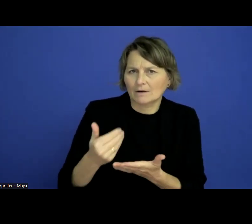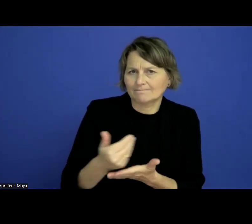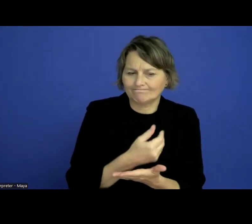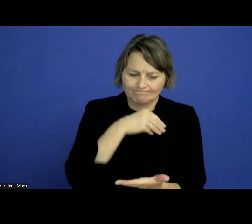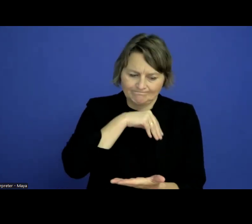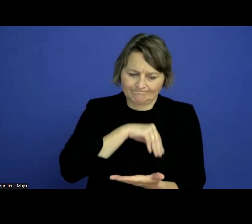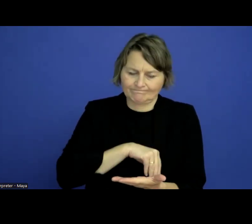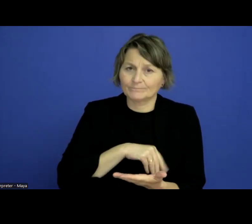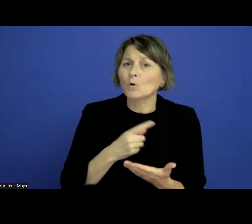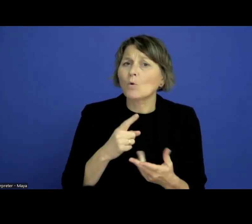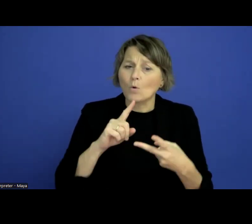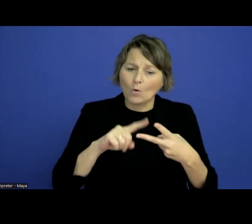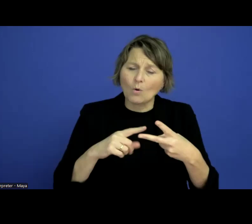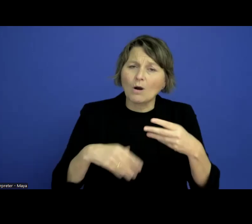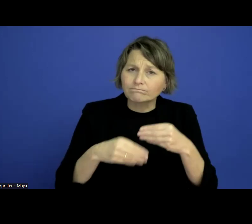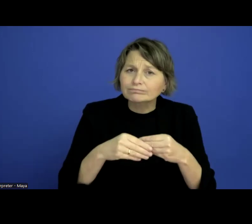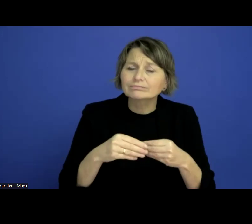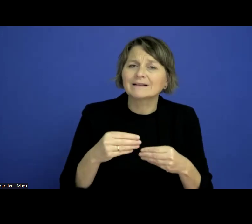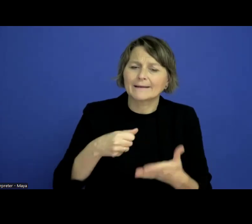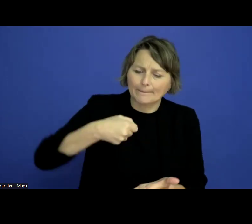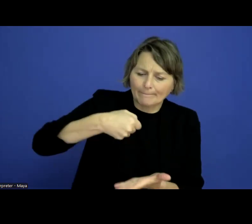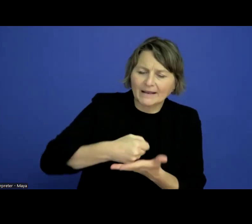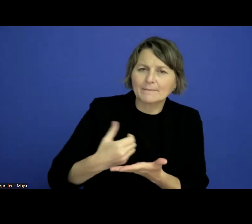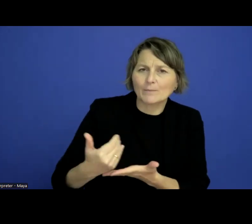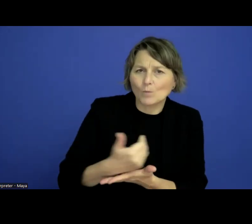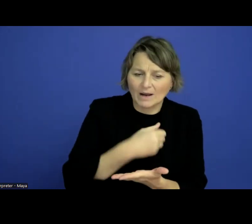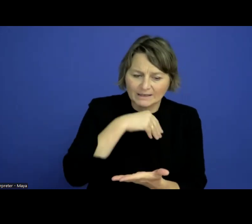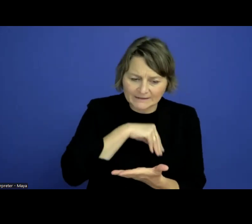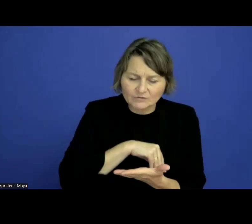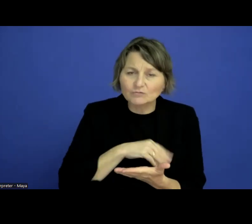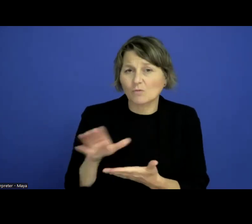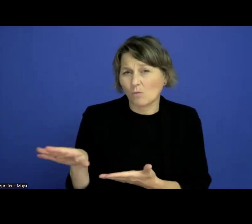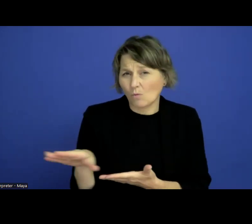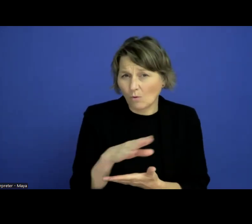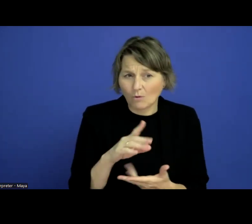benefits like living wage for all, of course, and death